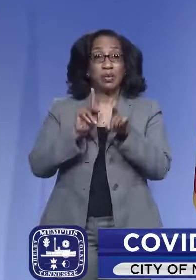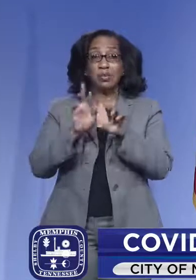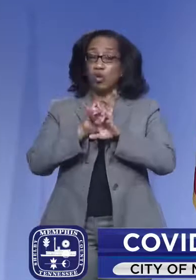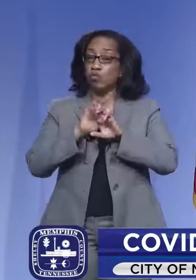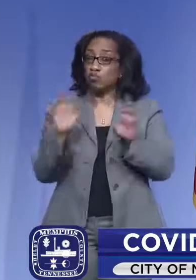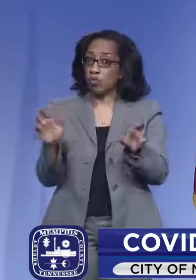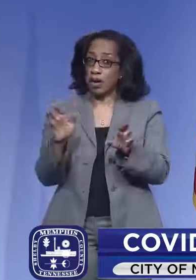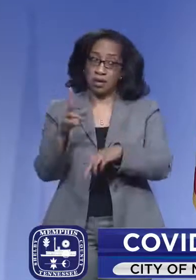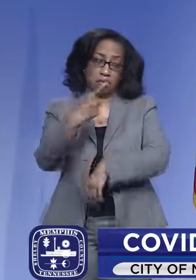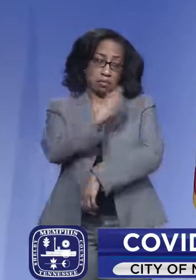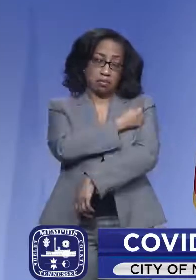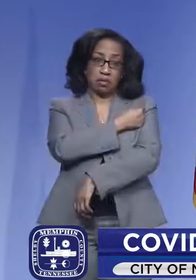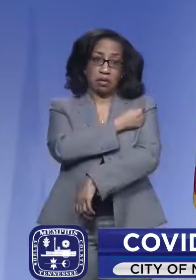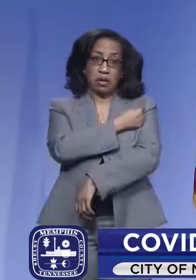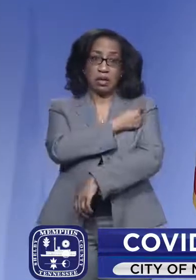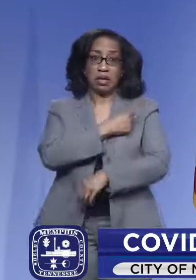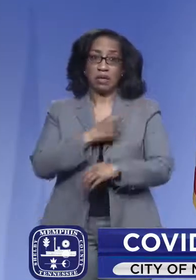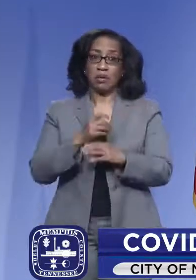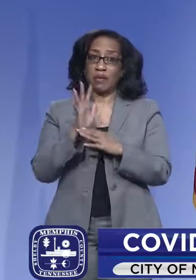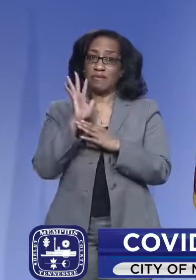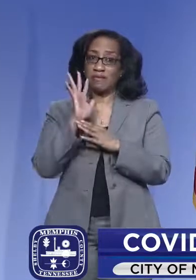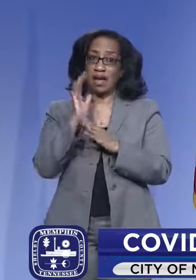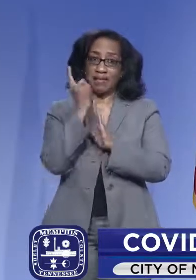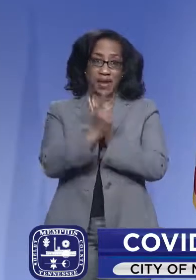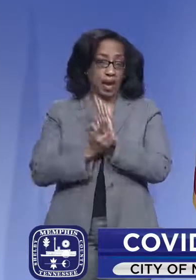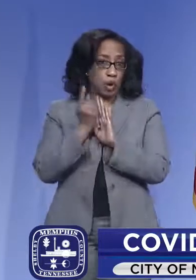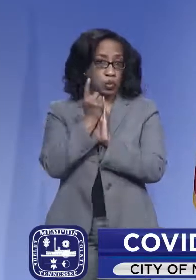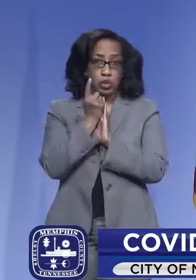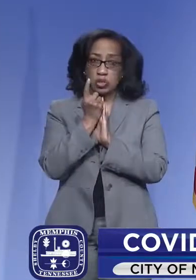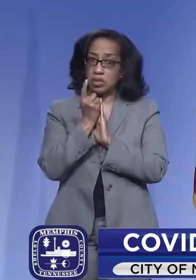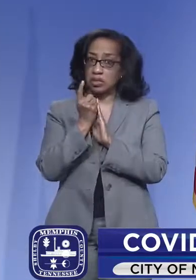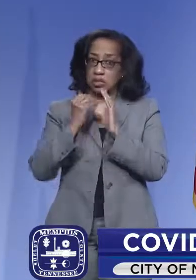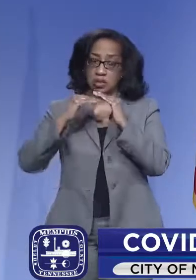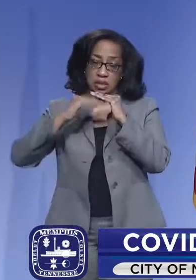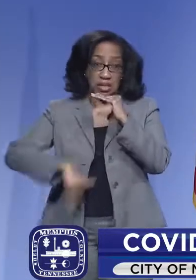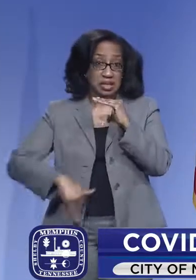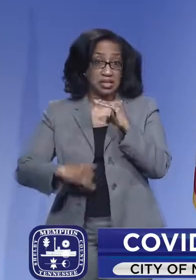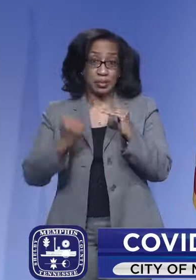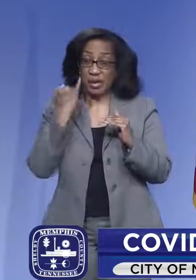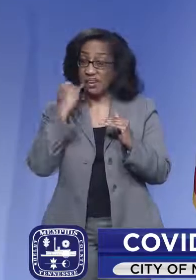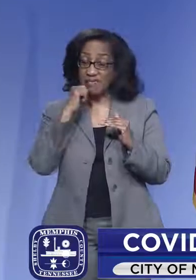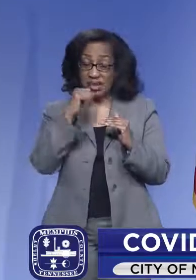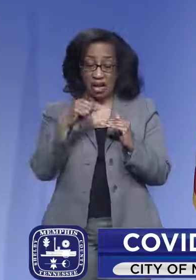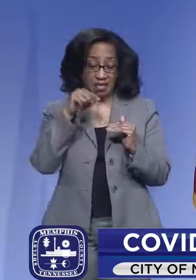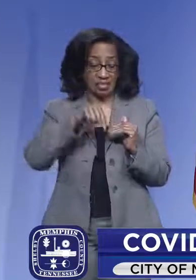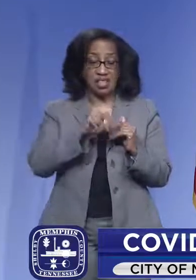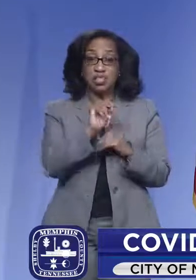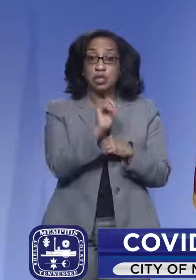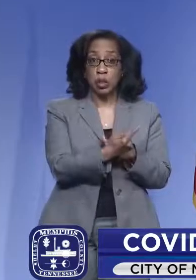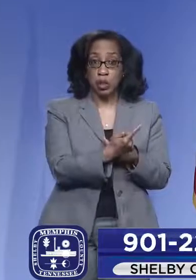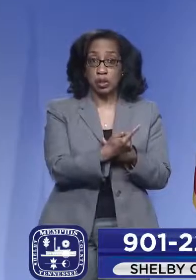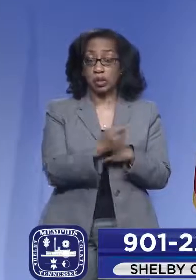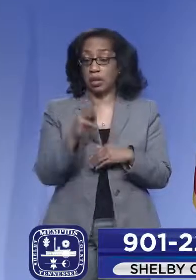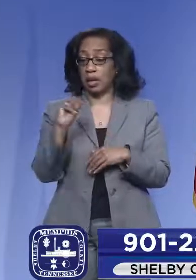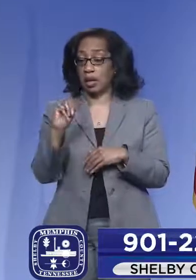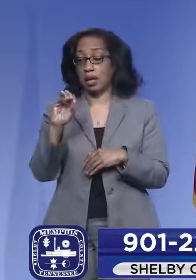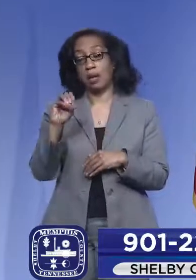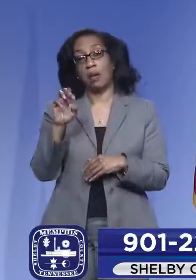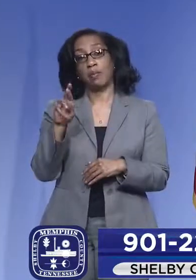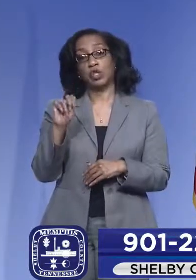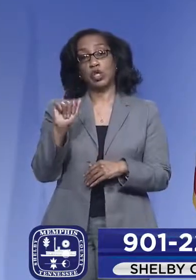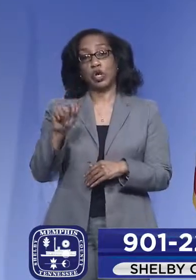5 hours, or that vaccine goes bad. And for Moderna, they have to have 10. So for